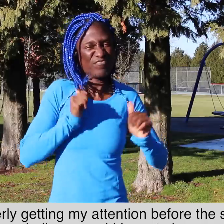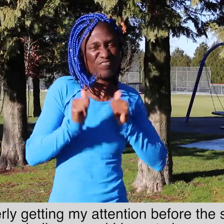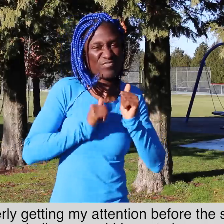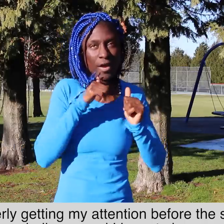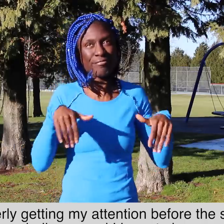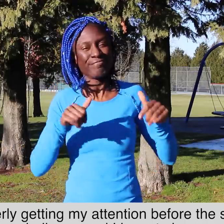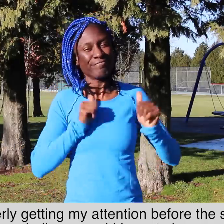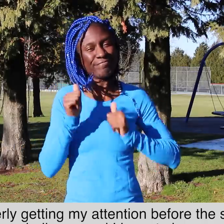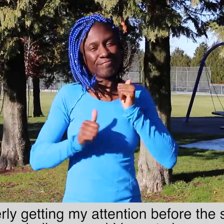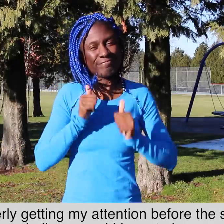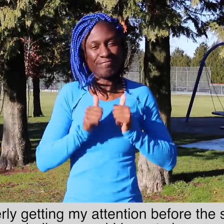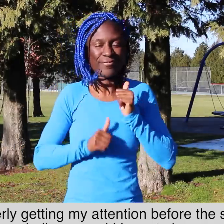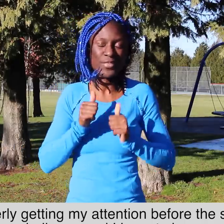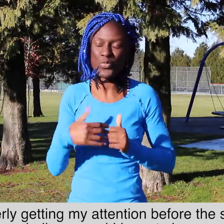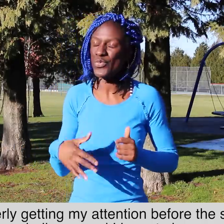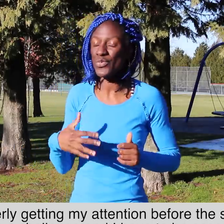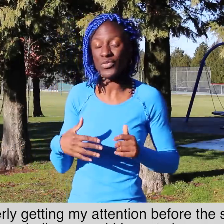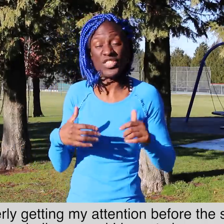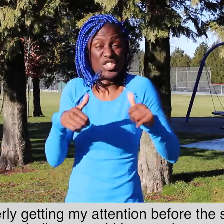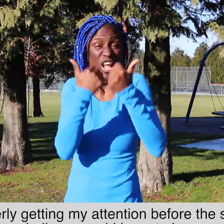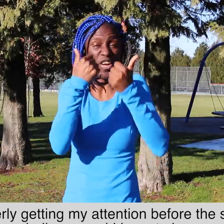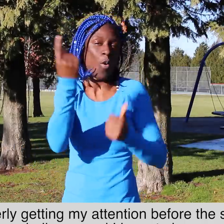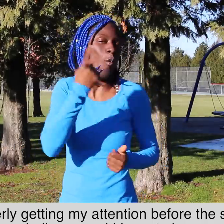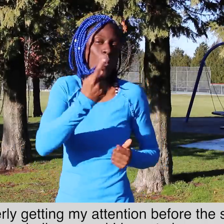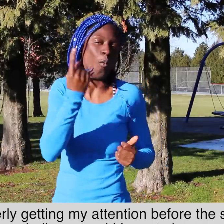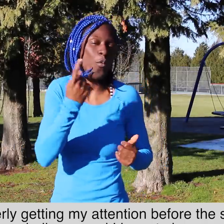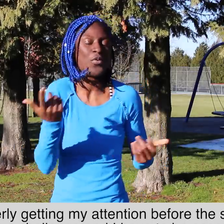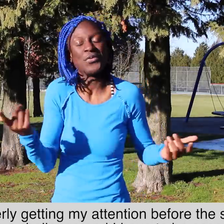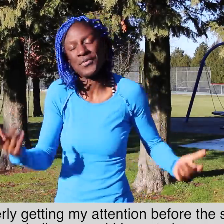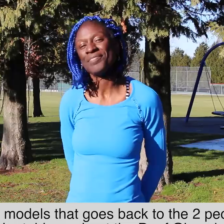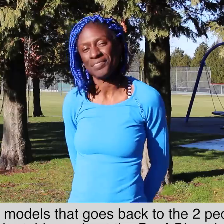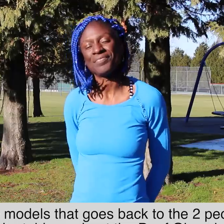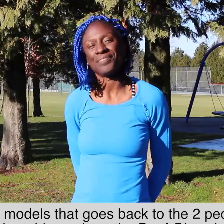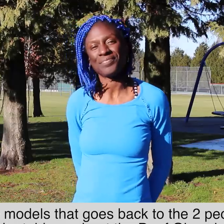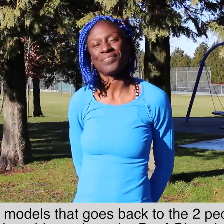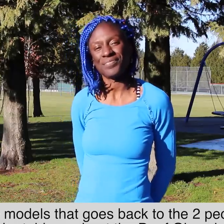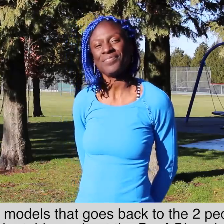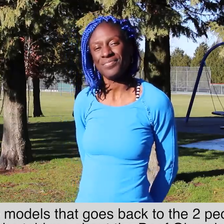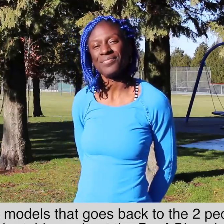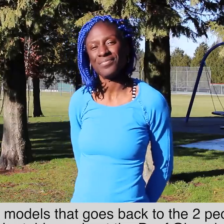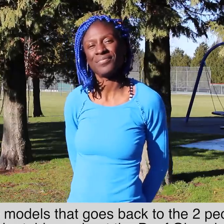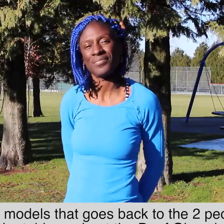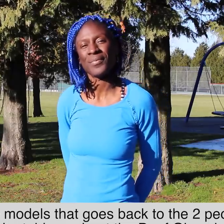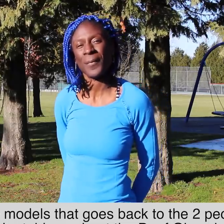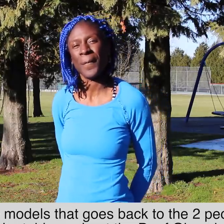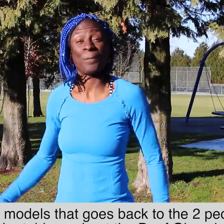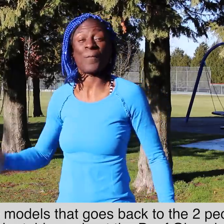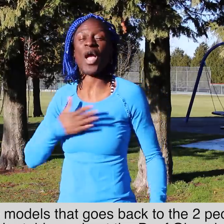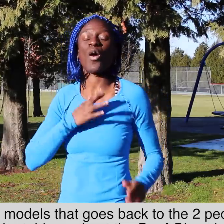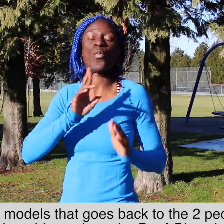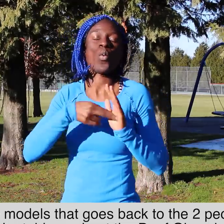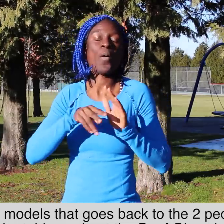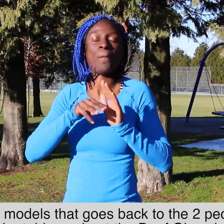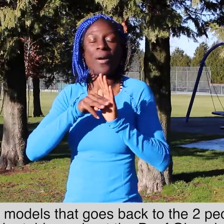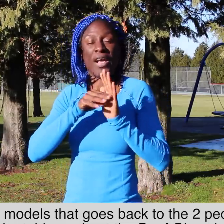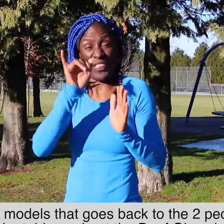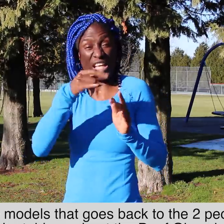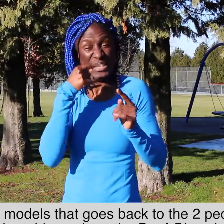know that the race is going to start and how to do that. It's always a challenge, and I have to be assertive.